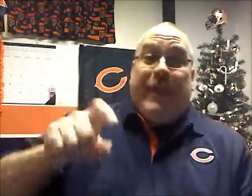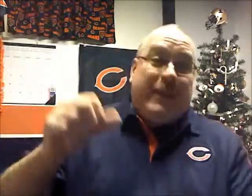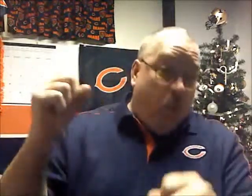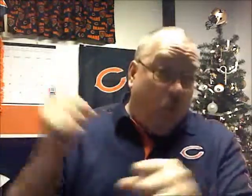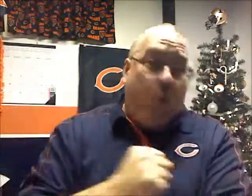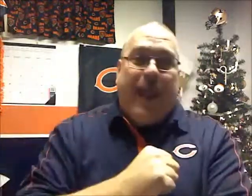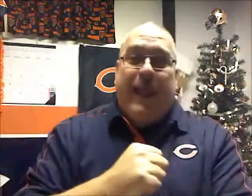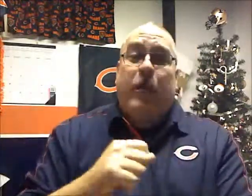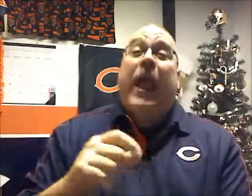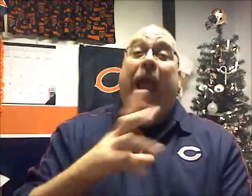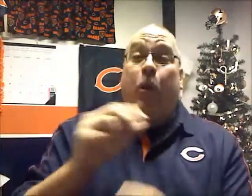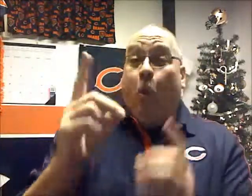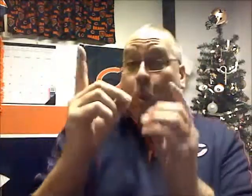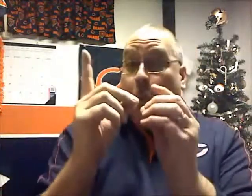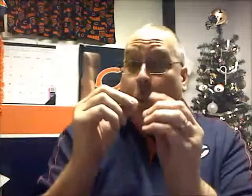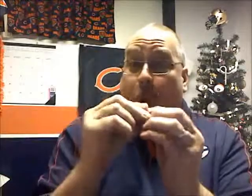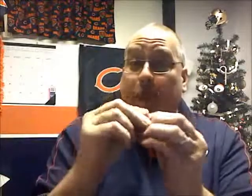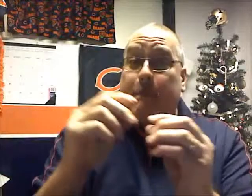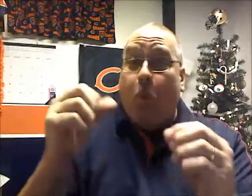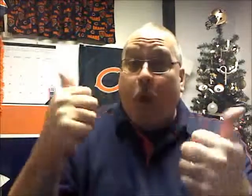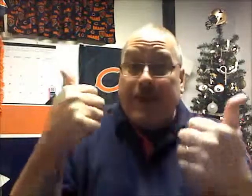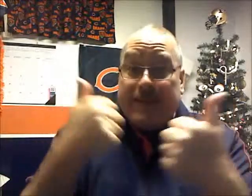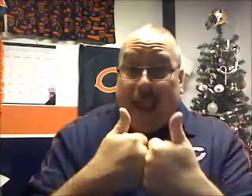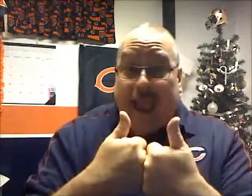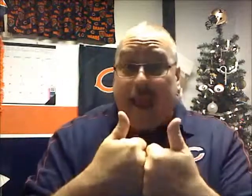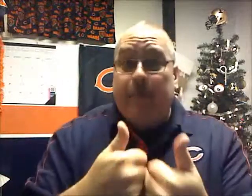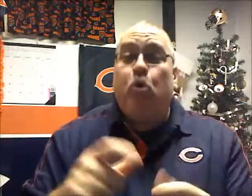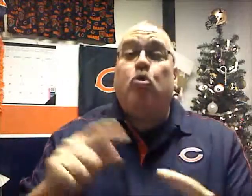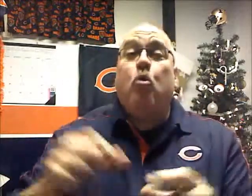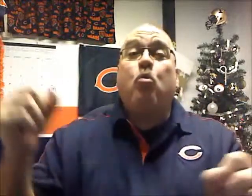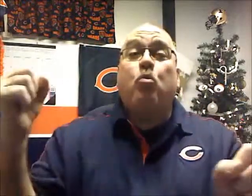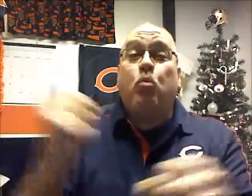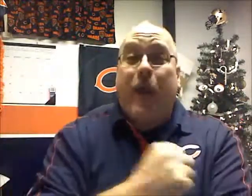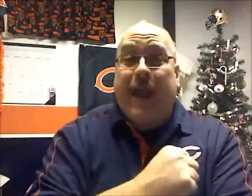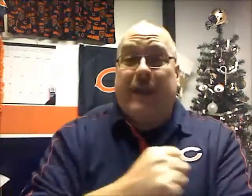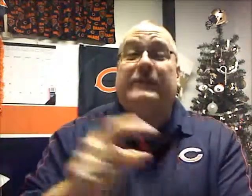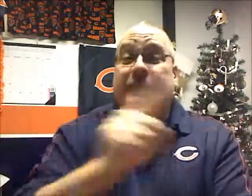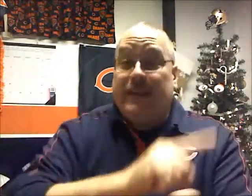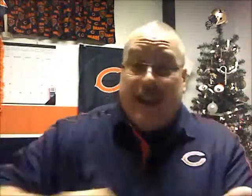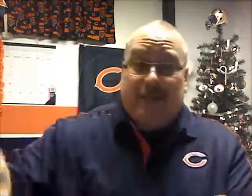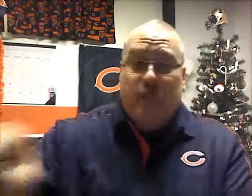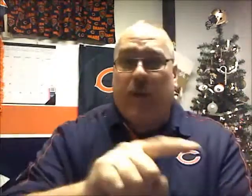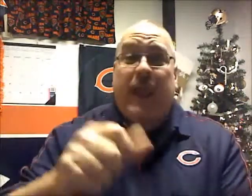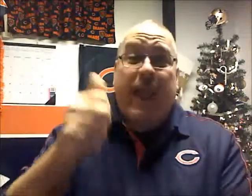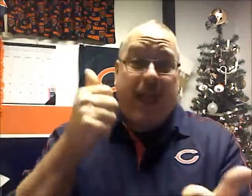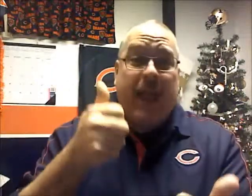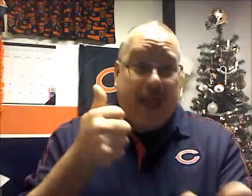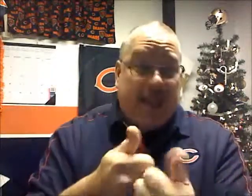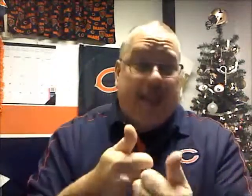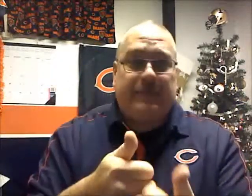win and win more games, you win this week. I said,